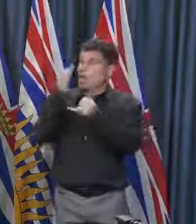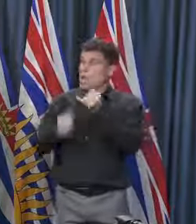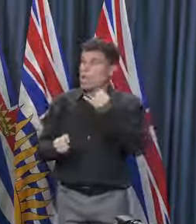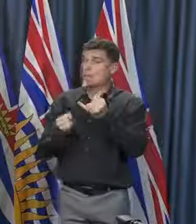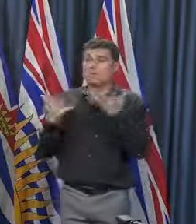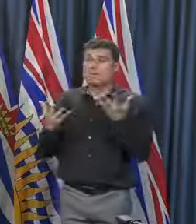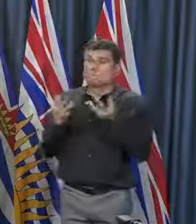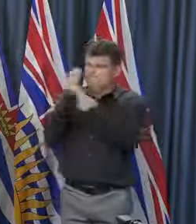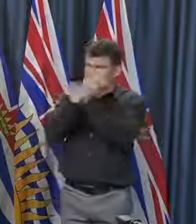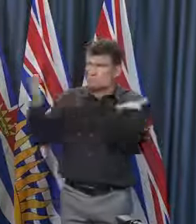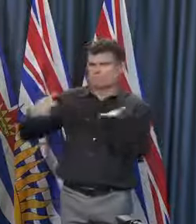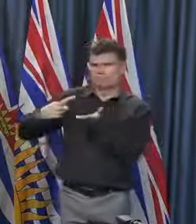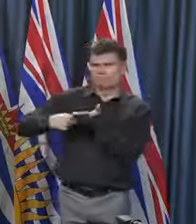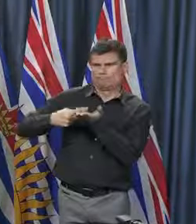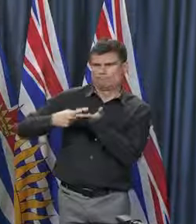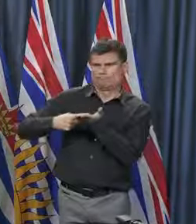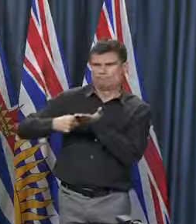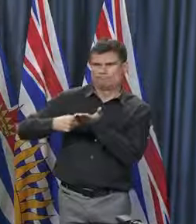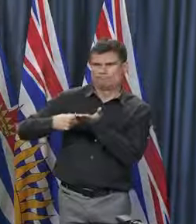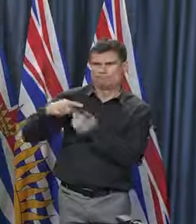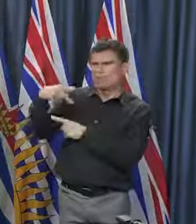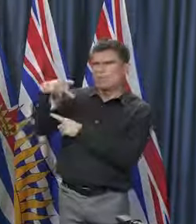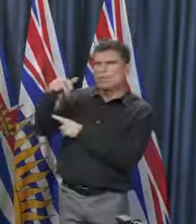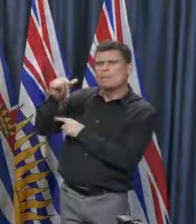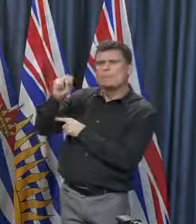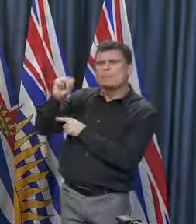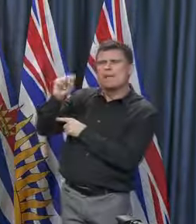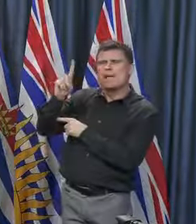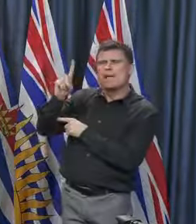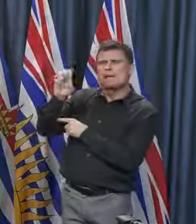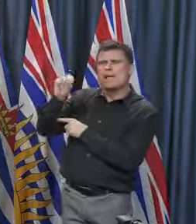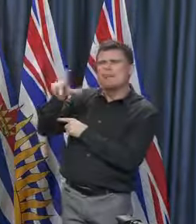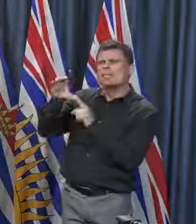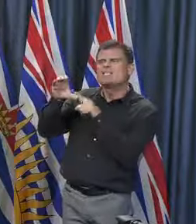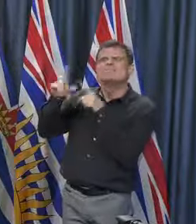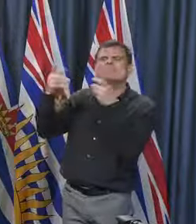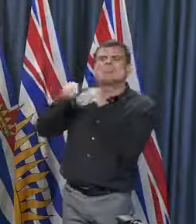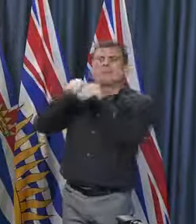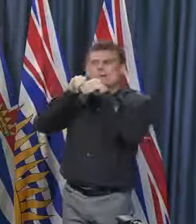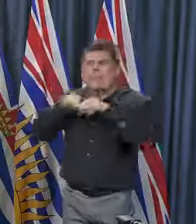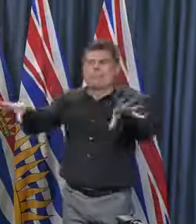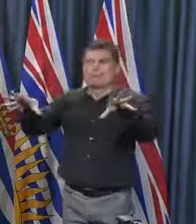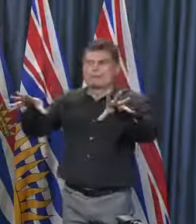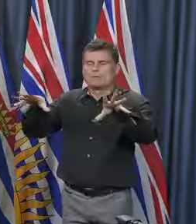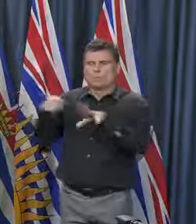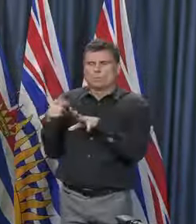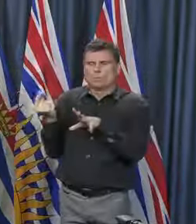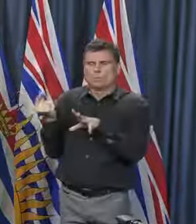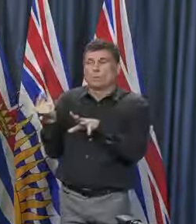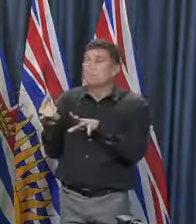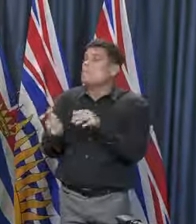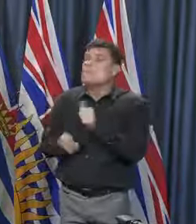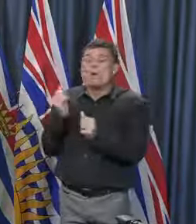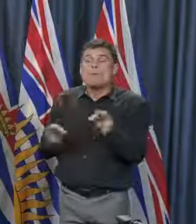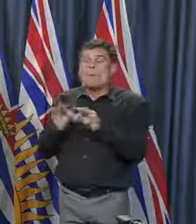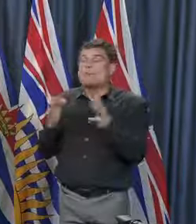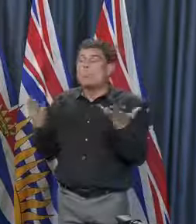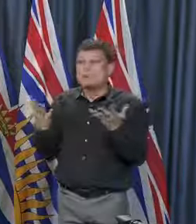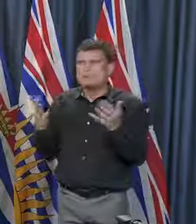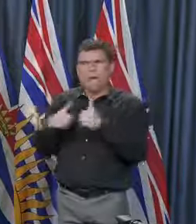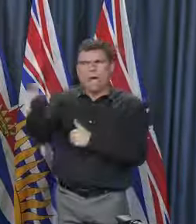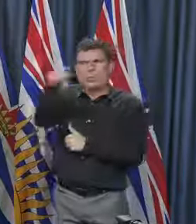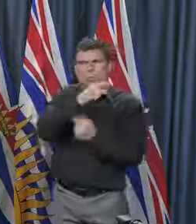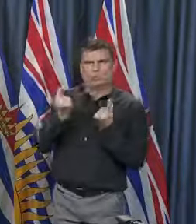pandemic, and he said the most important thing wasn't the pandemic, but it's how we respond to it. And we in British Columbia and Canadians and people in British